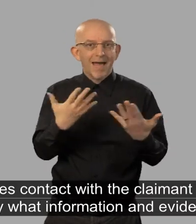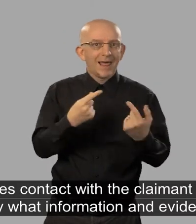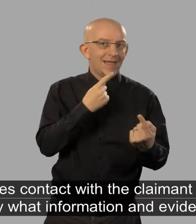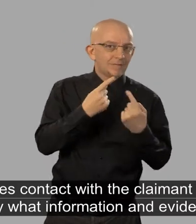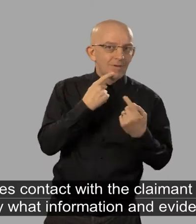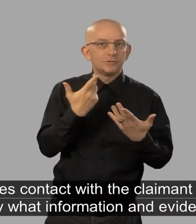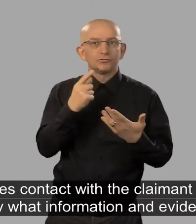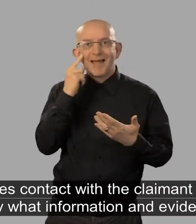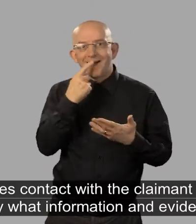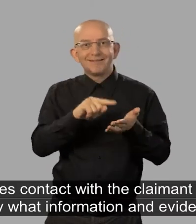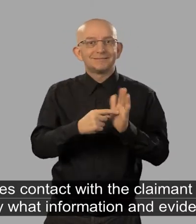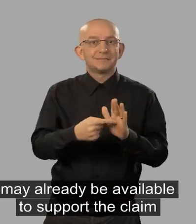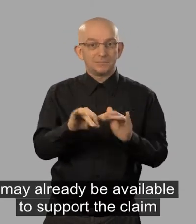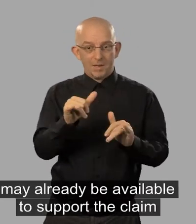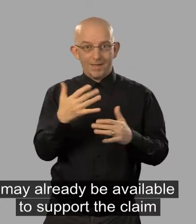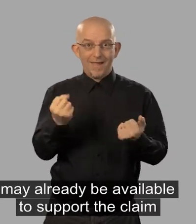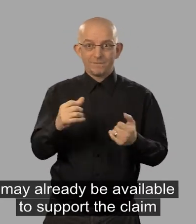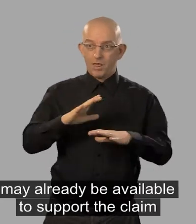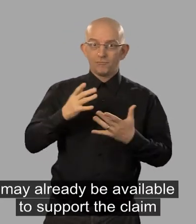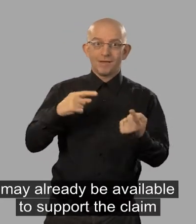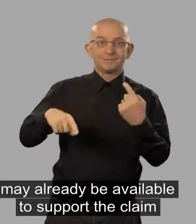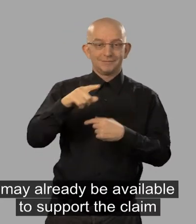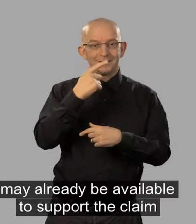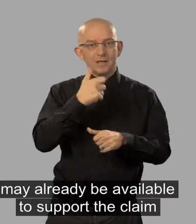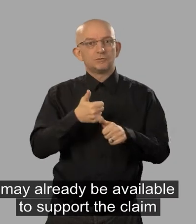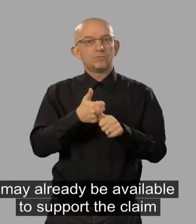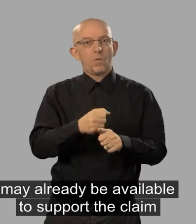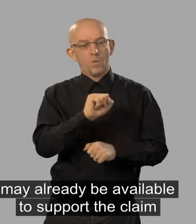already be available to support the claim.